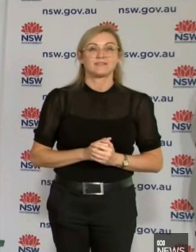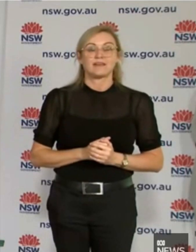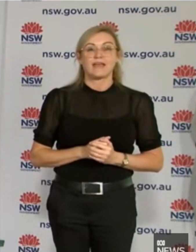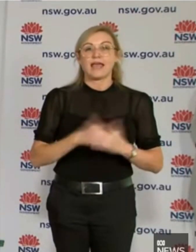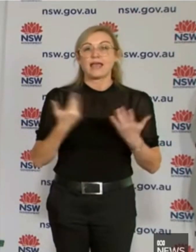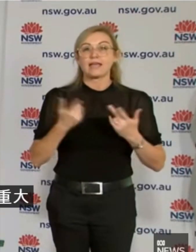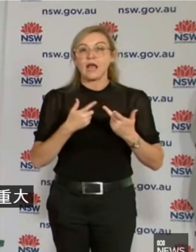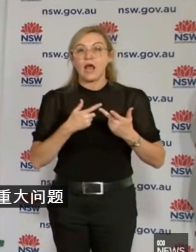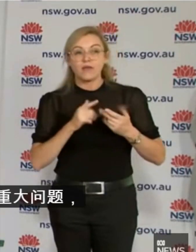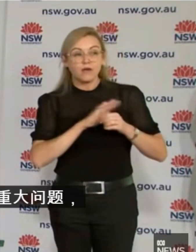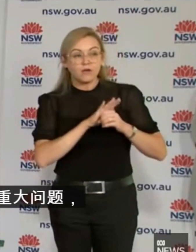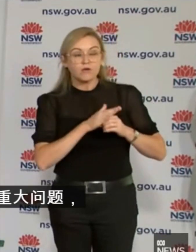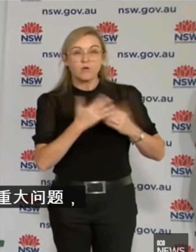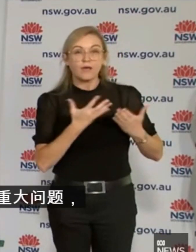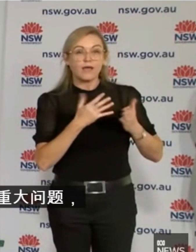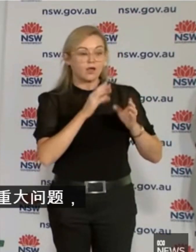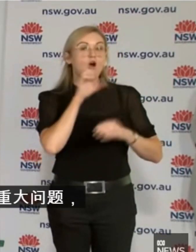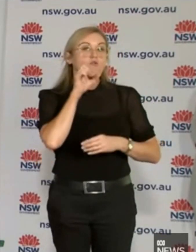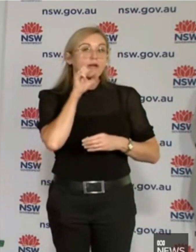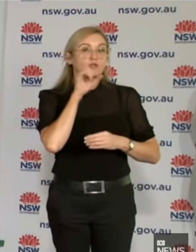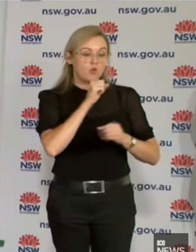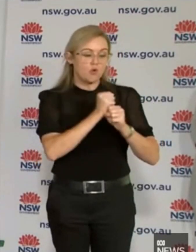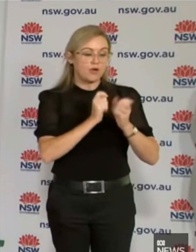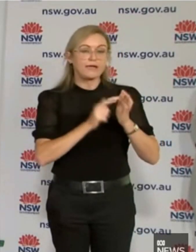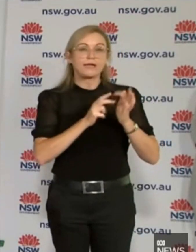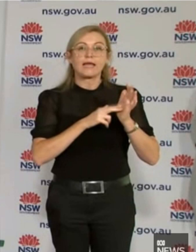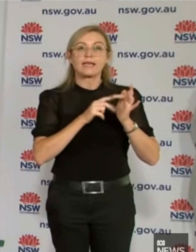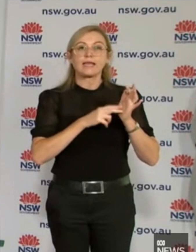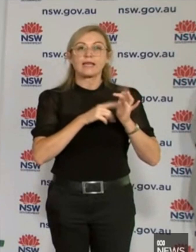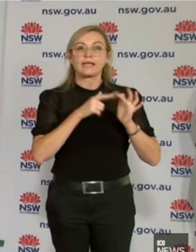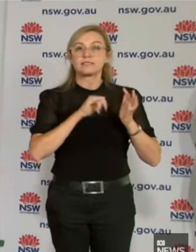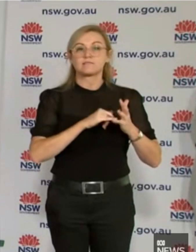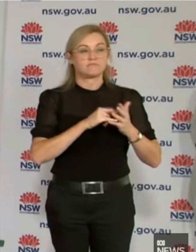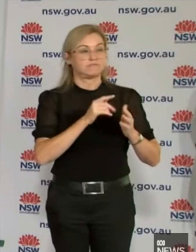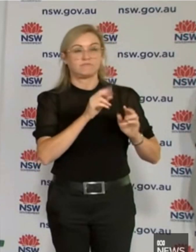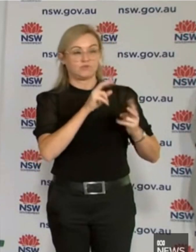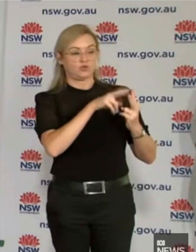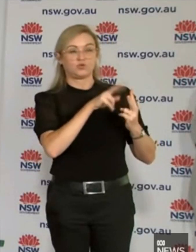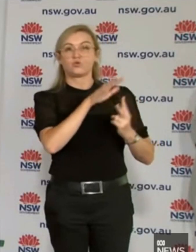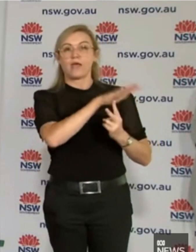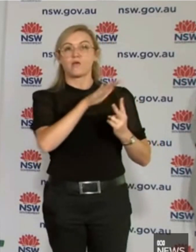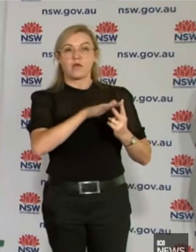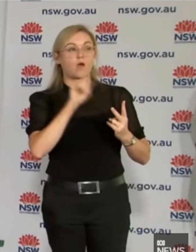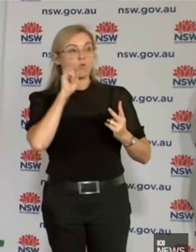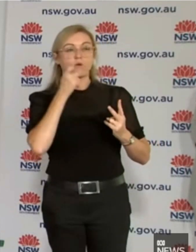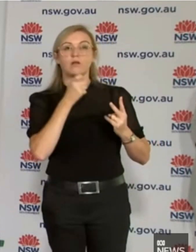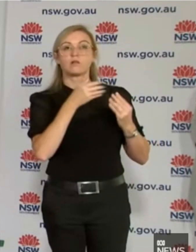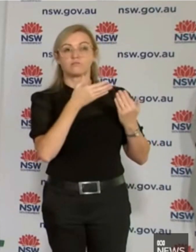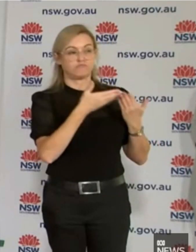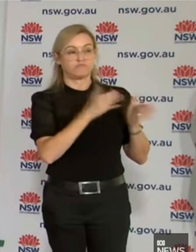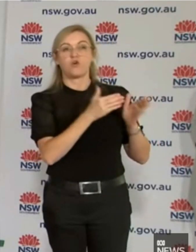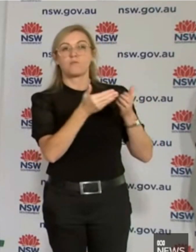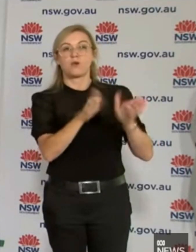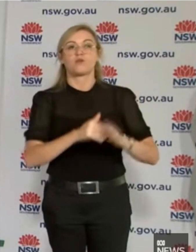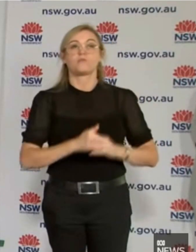issues in either Orange or Glen Innes. So both Orange and Glen Innes will come out of